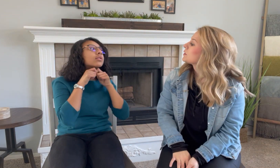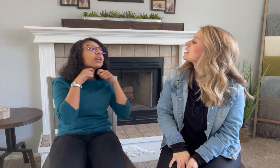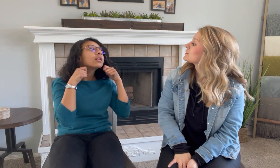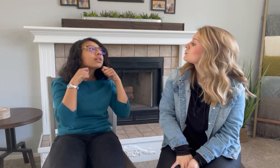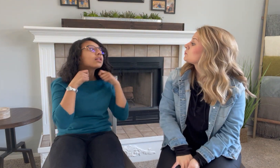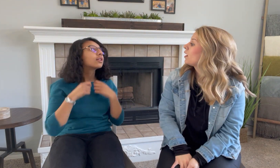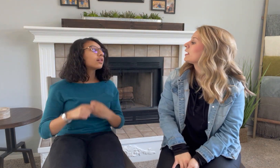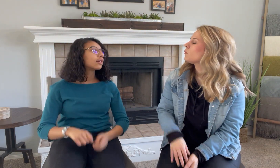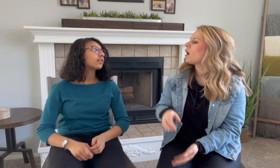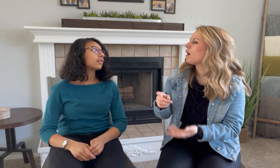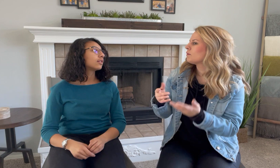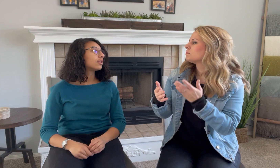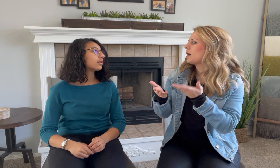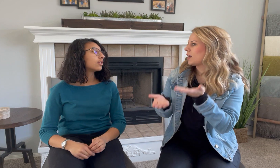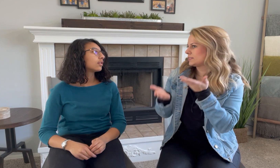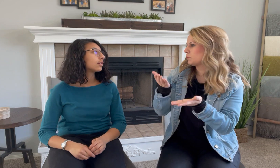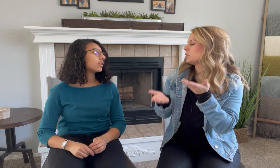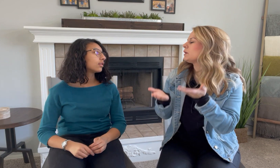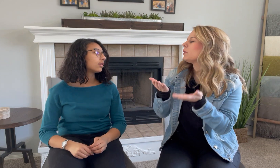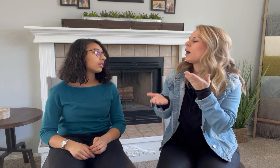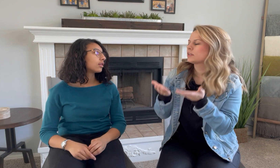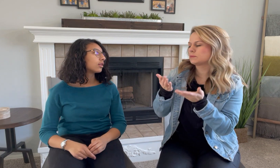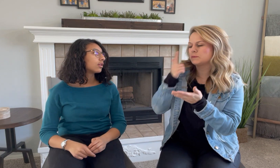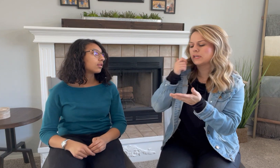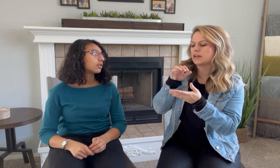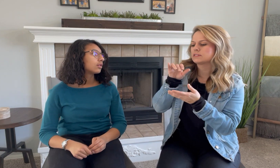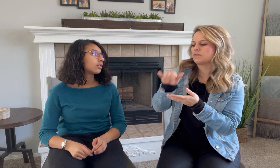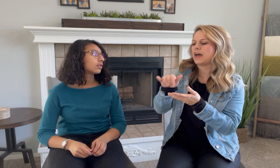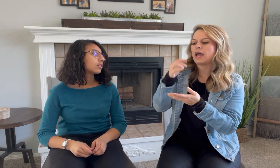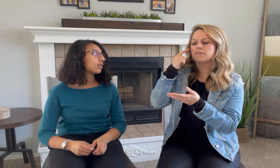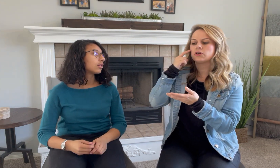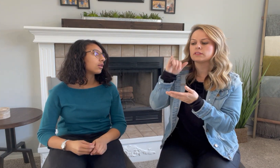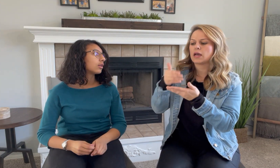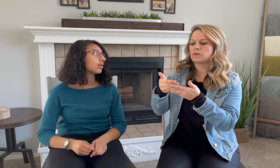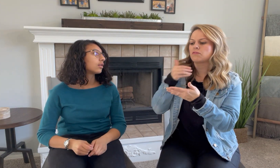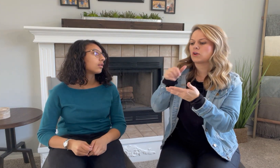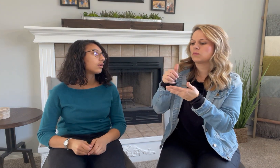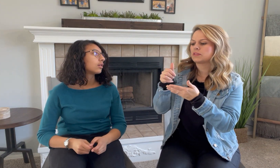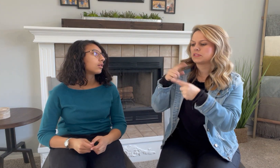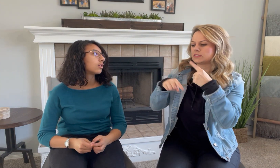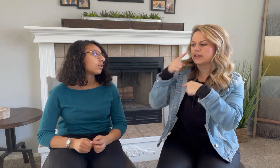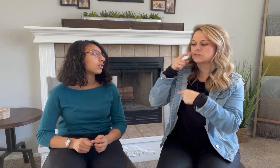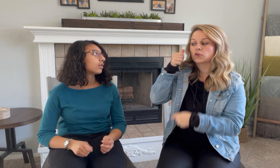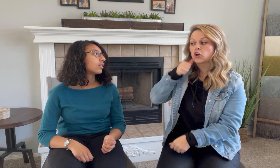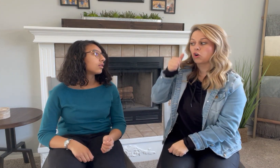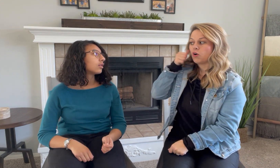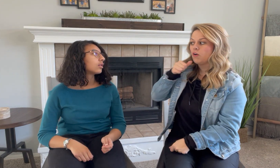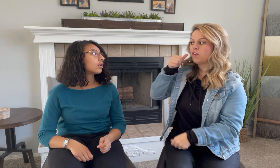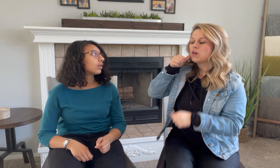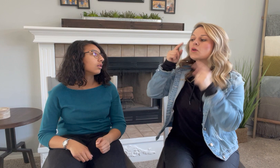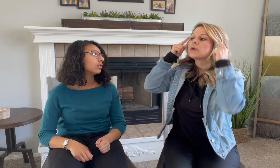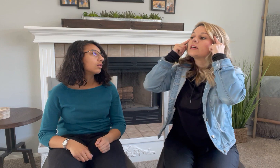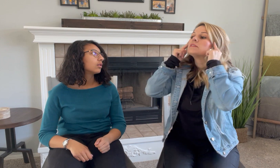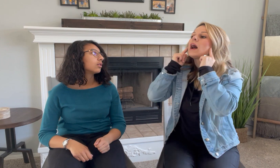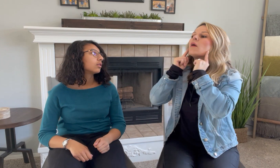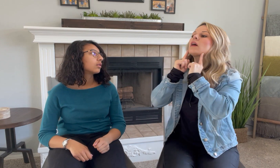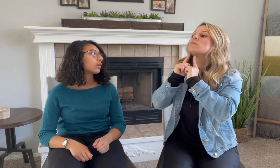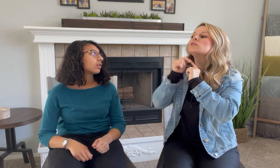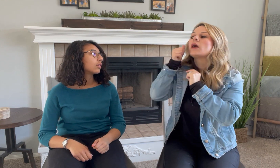Because of the bonnet. Well, possibly because of that. I've heard that before with the sign for girl, because of how it comes